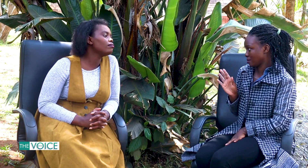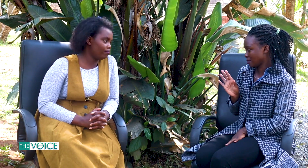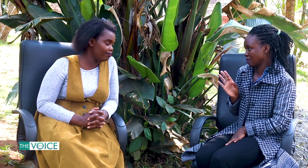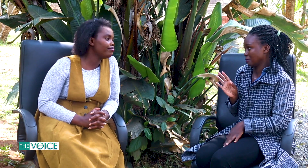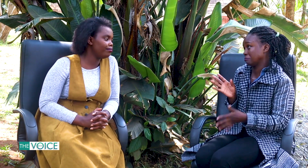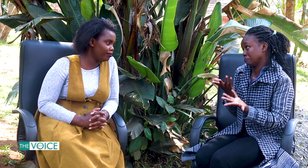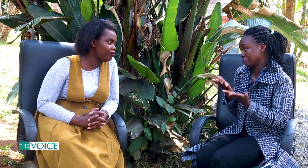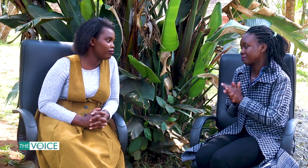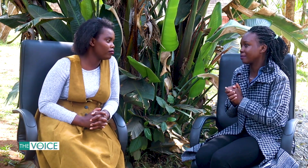for the rights of women.